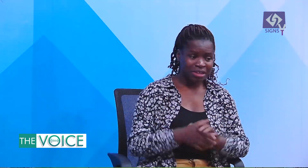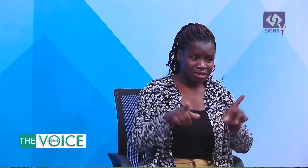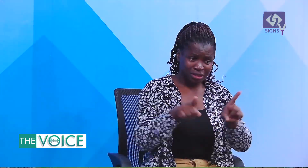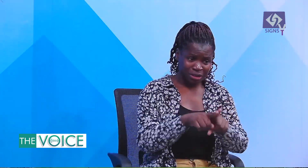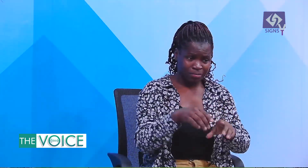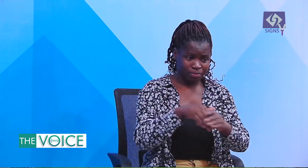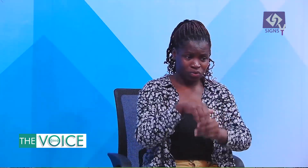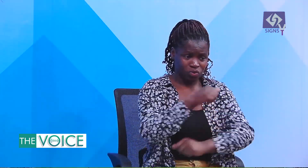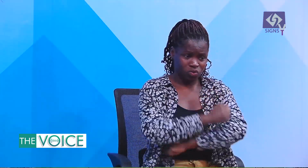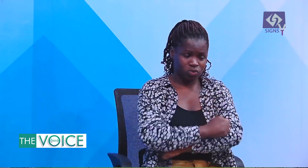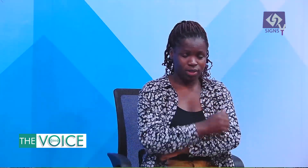to